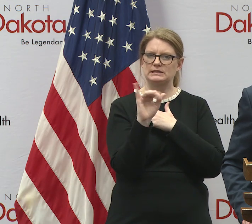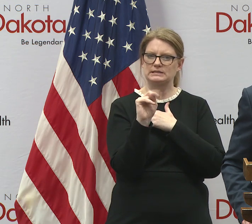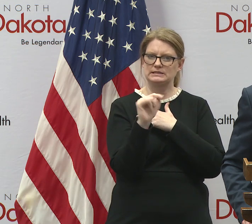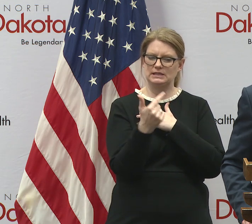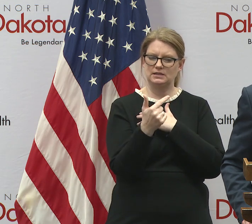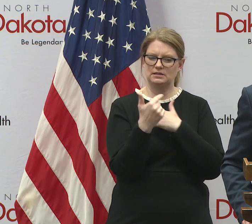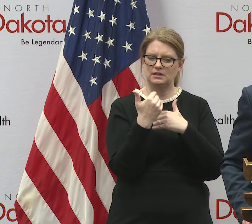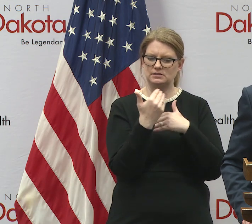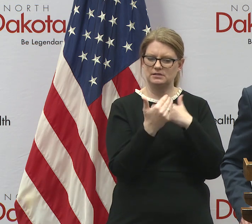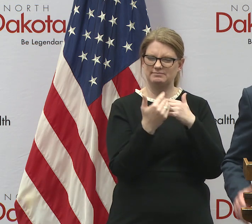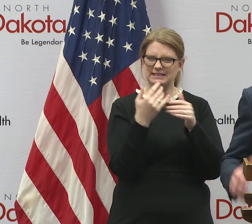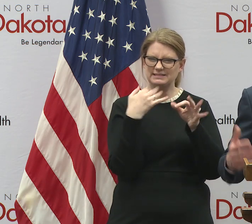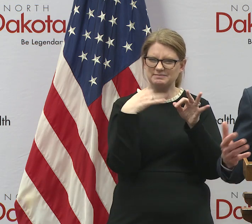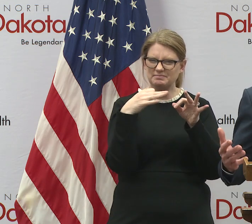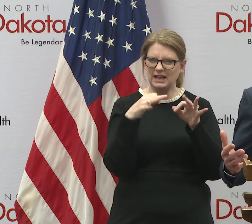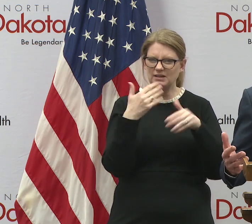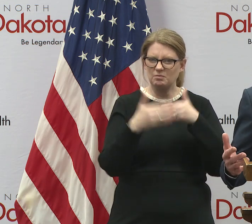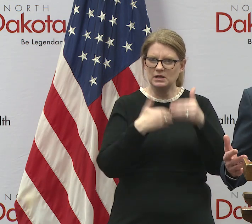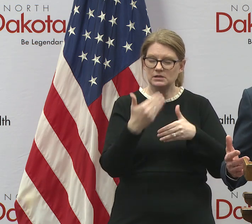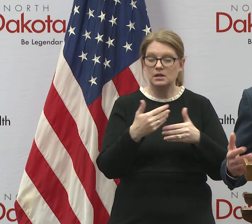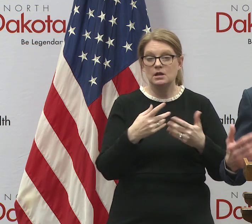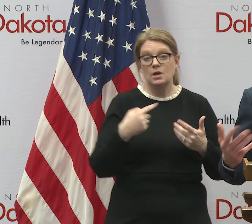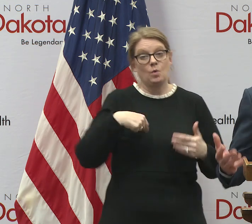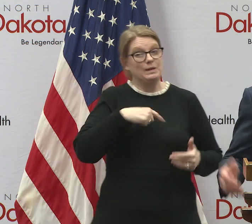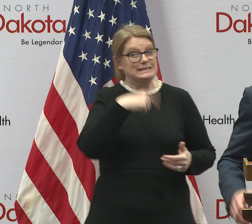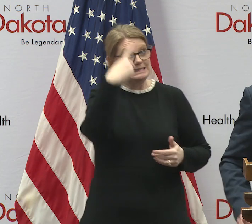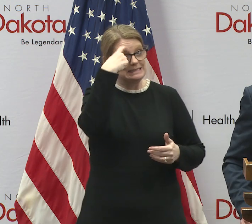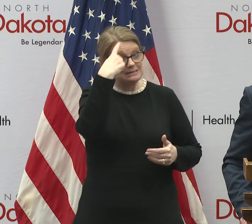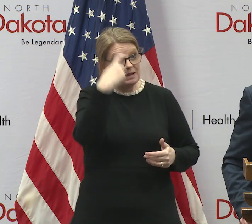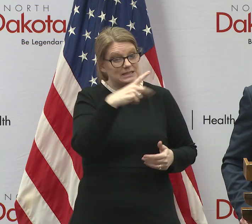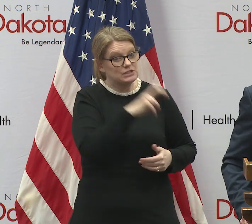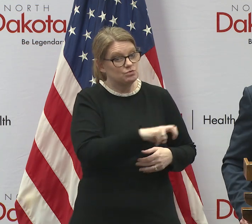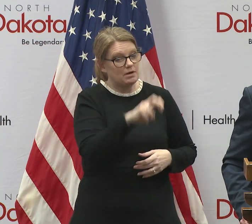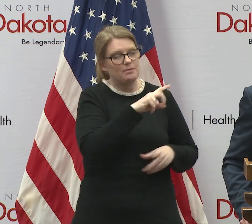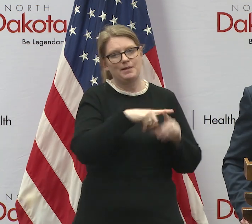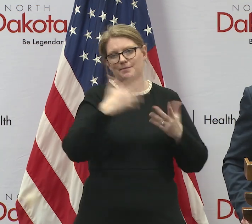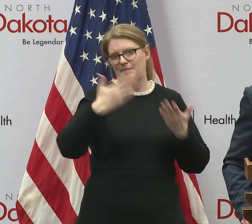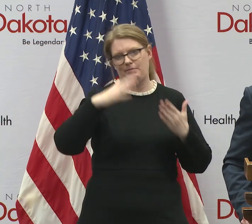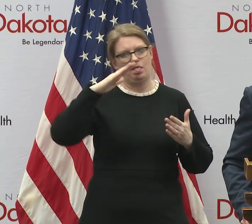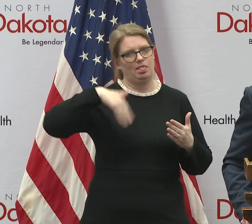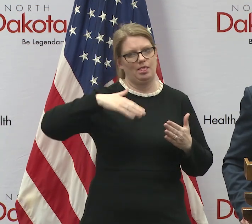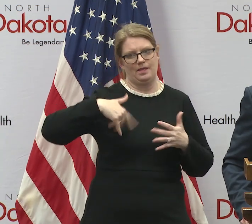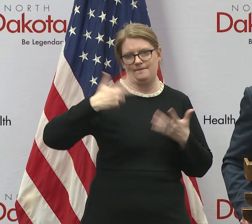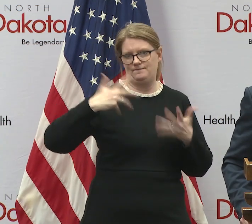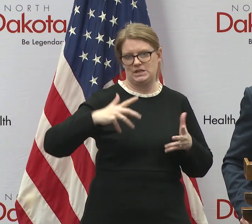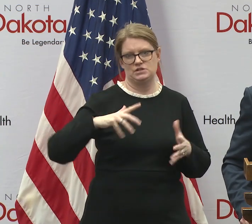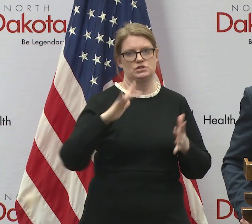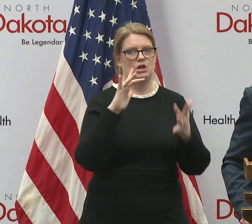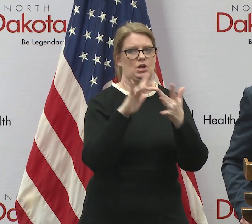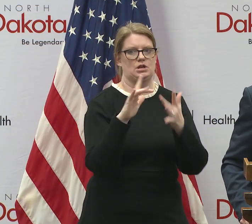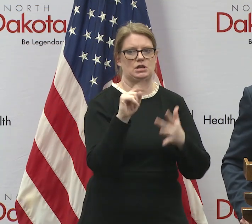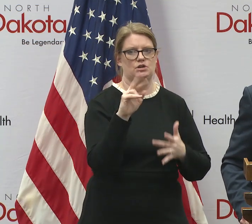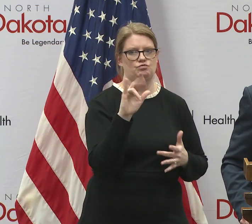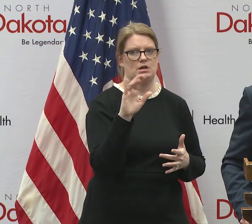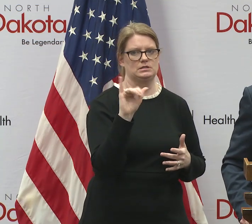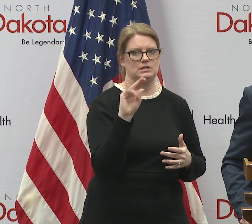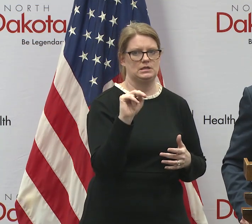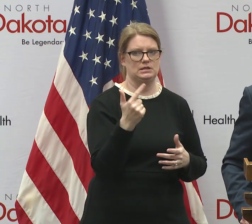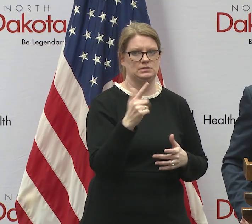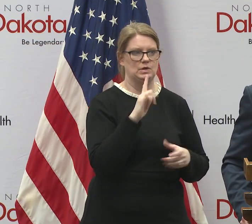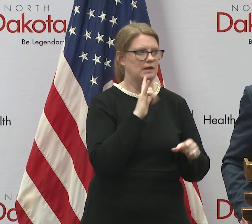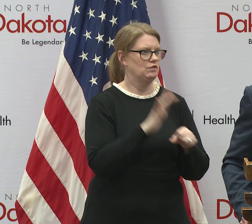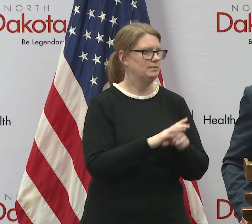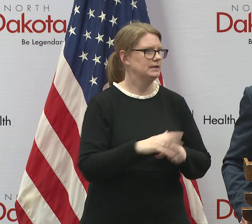that we suspect that it may be related to travel, but maybe they're not done with the contact tracing to have actually confirmed that